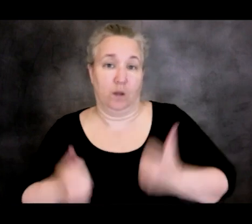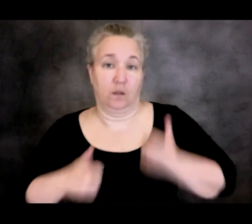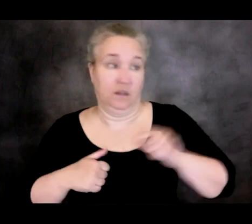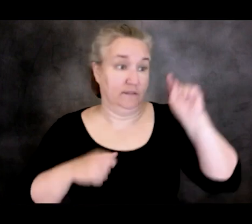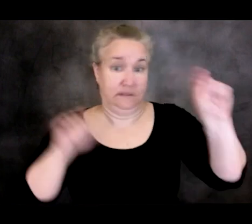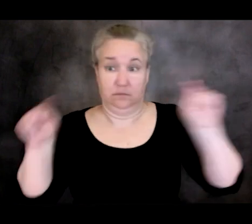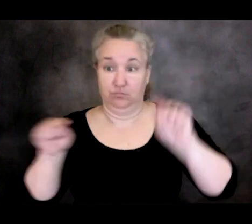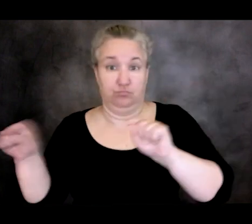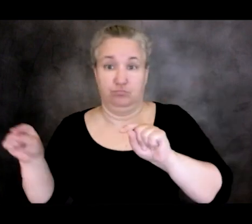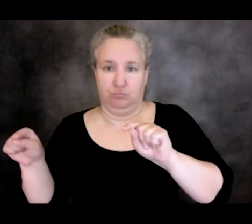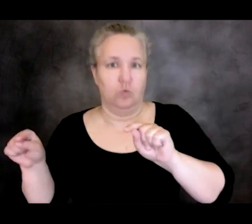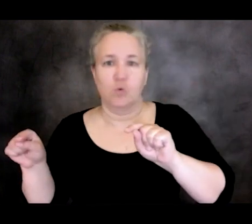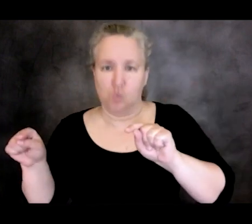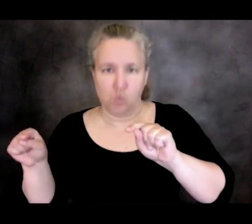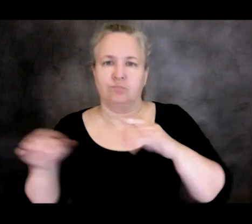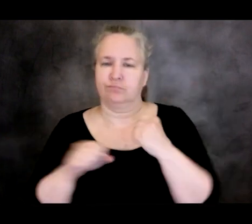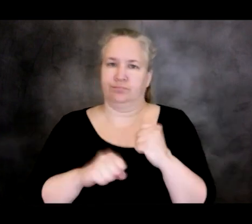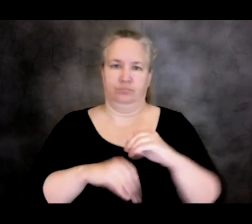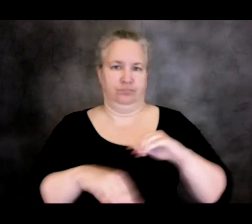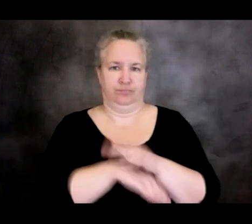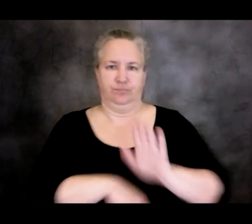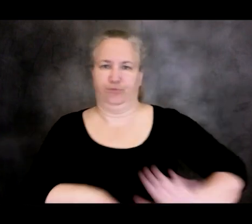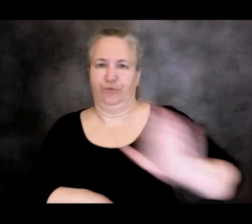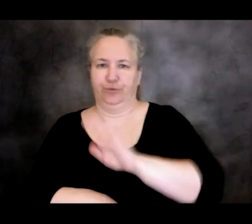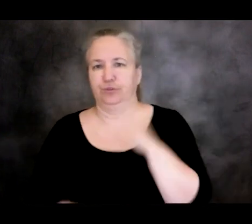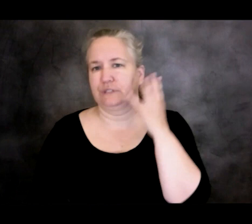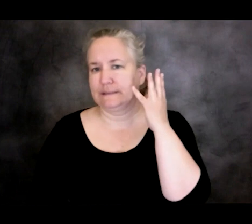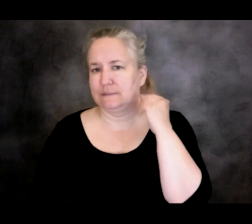dramatically shapes experiences of